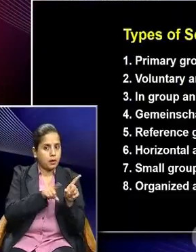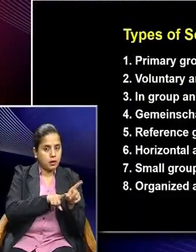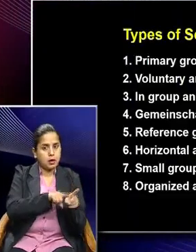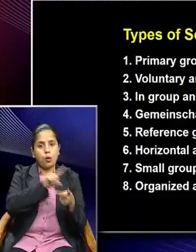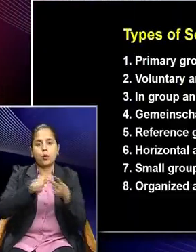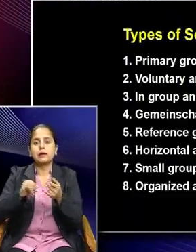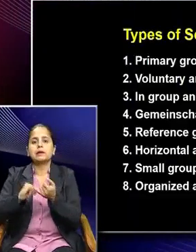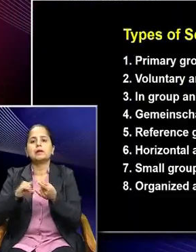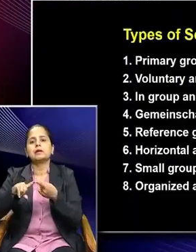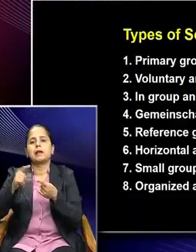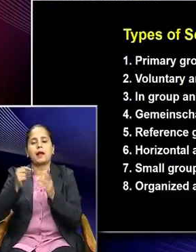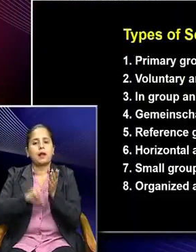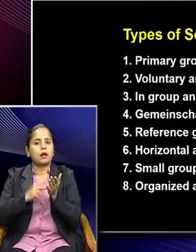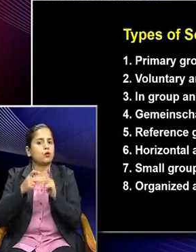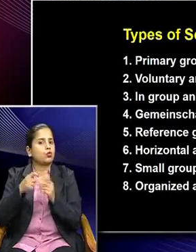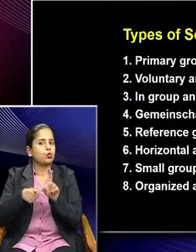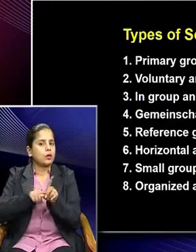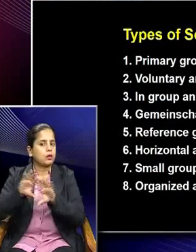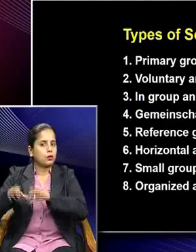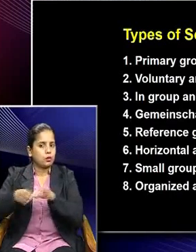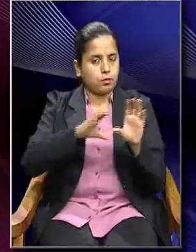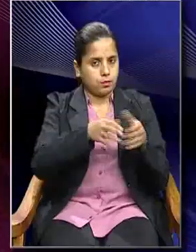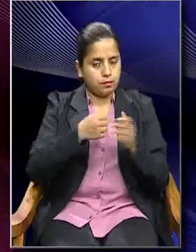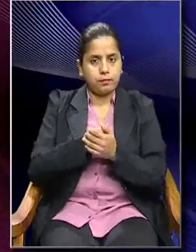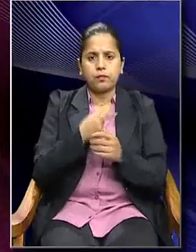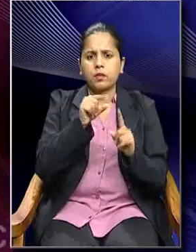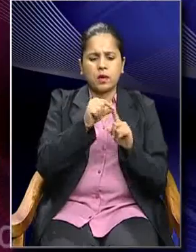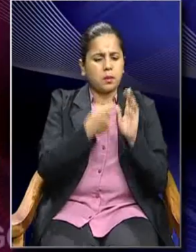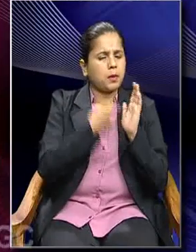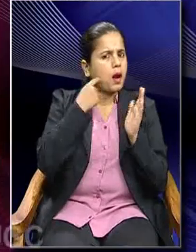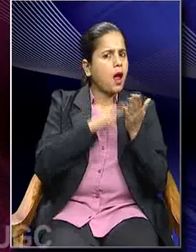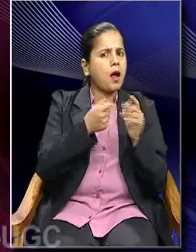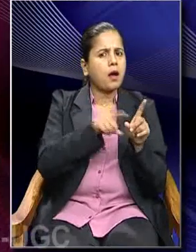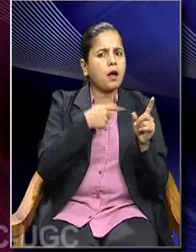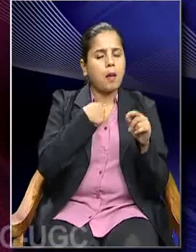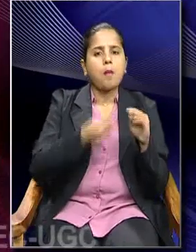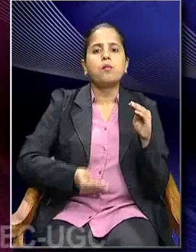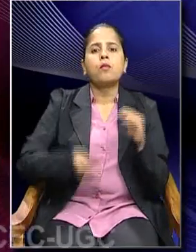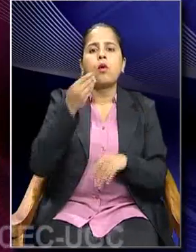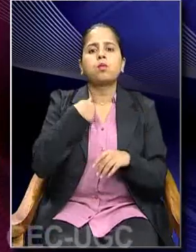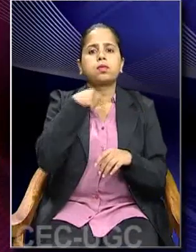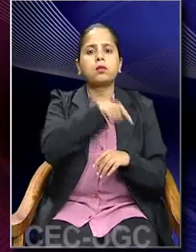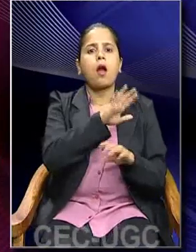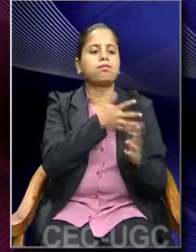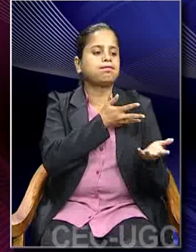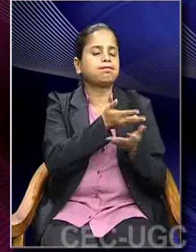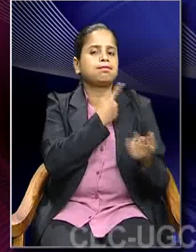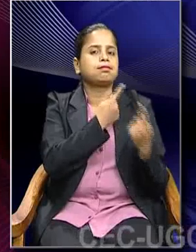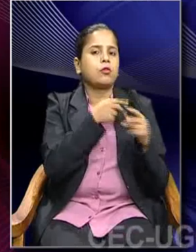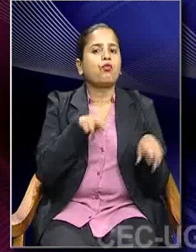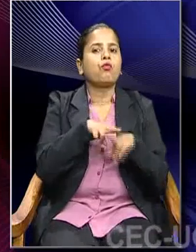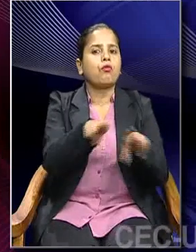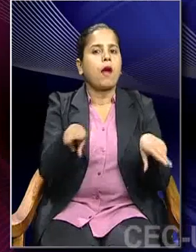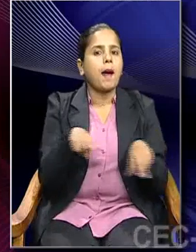secondary group. The primary group is basically the group with which we are more interactive. Say the family